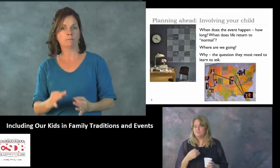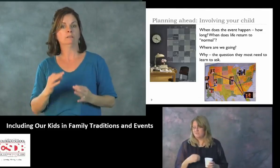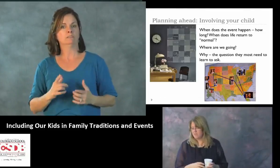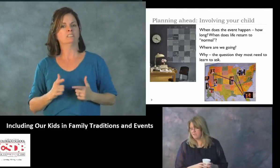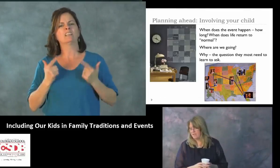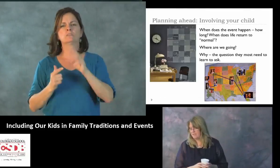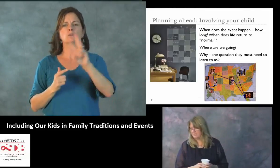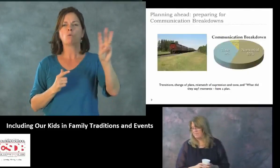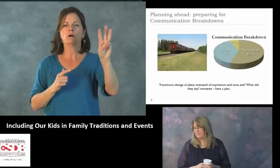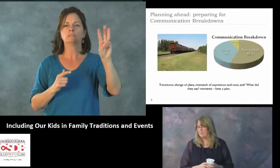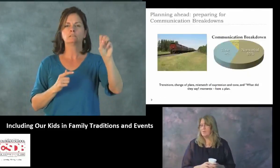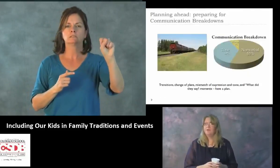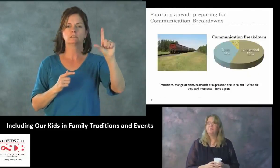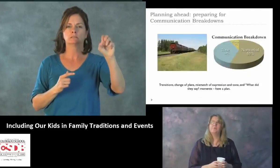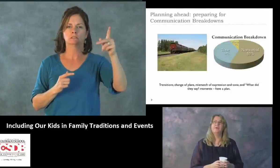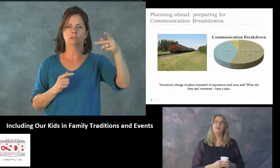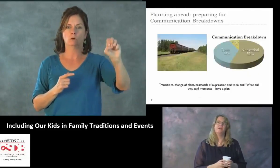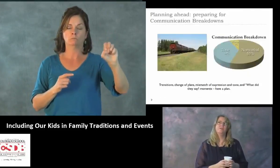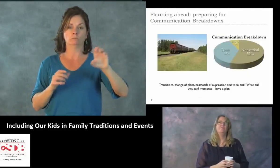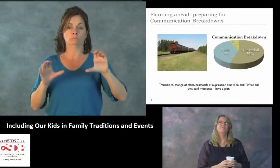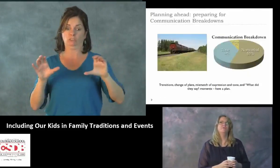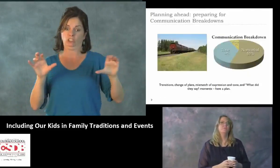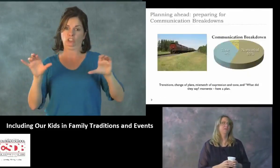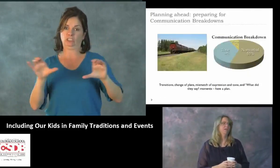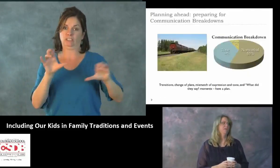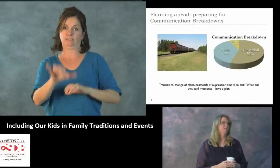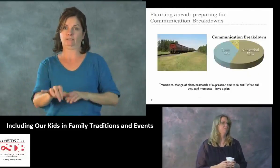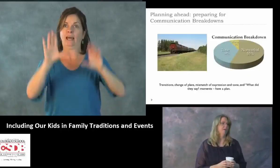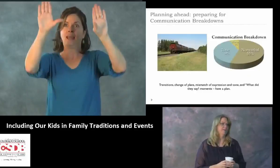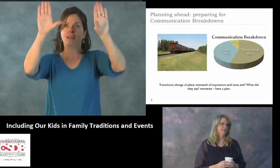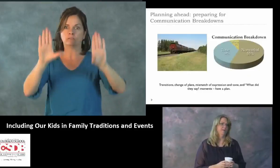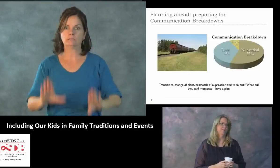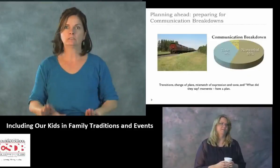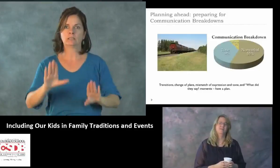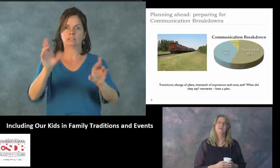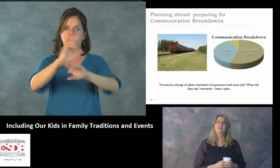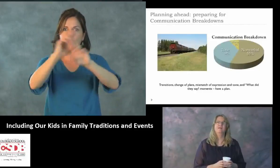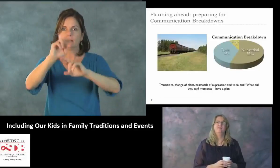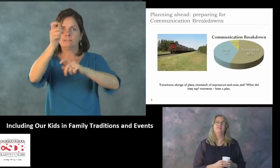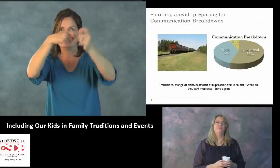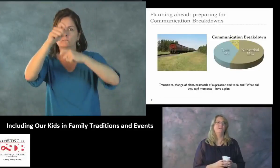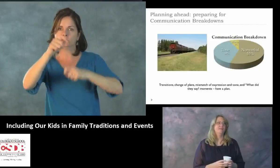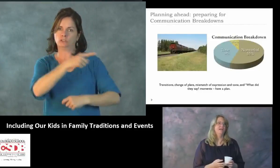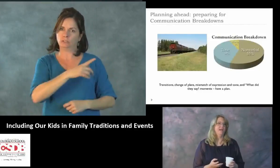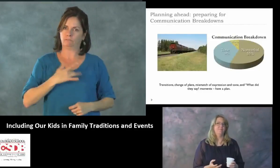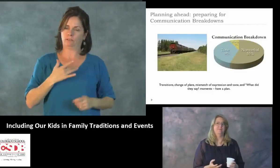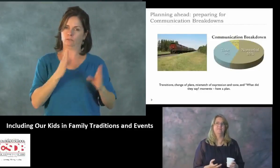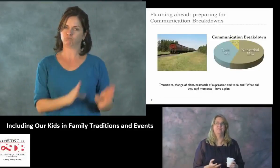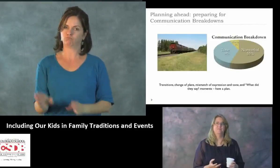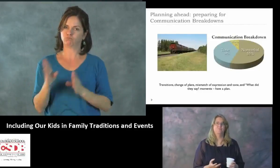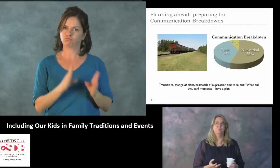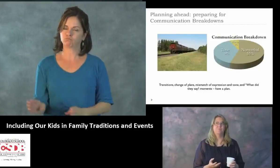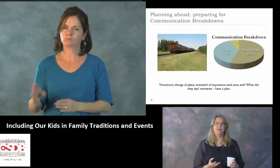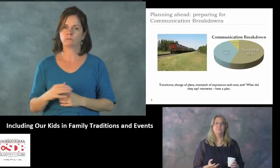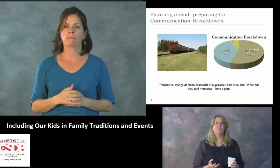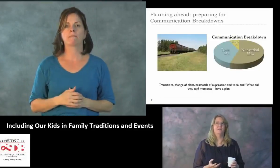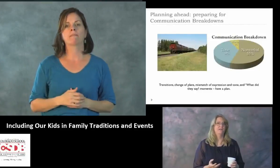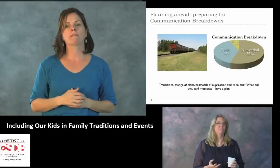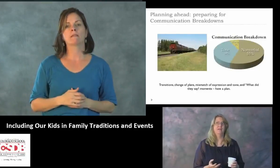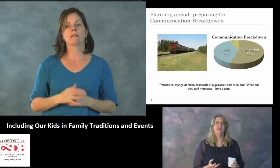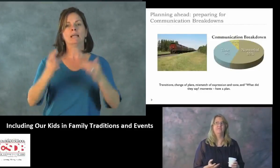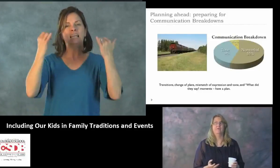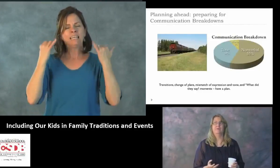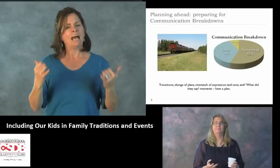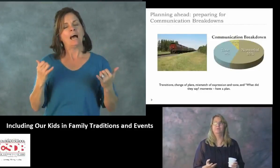So let's talk next about preparing for communication breakdowns. They're going to happen. We might as well